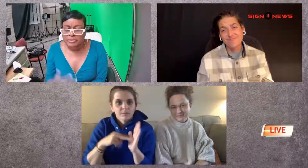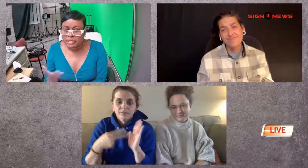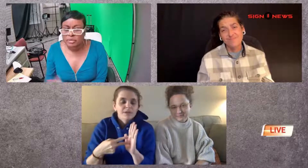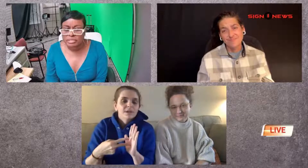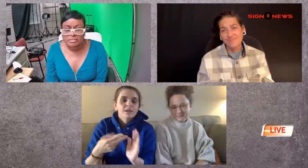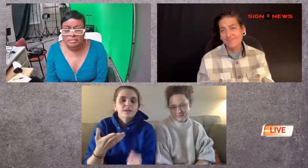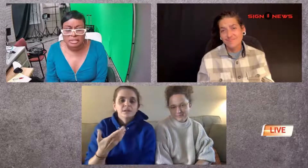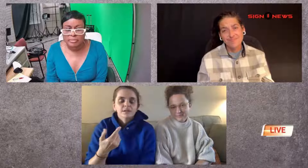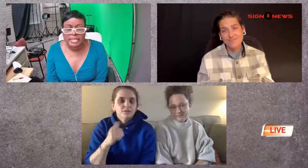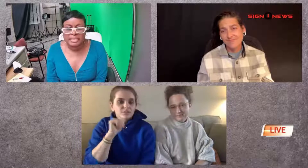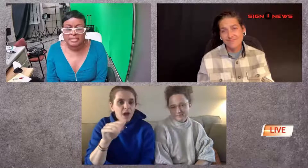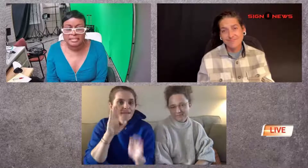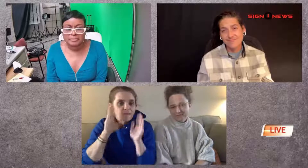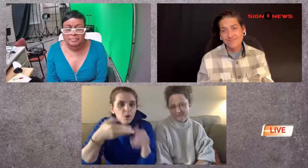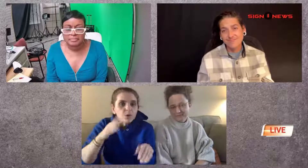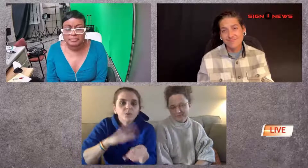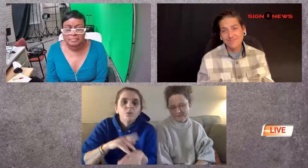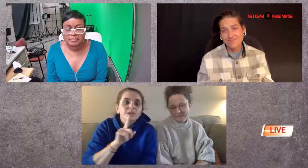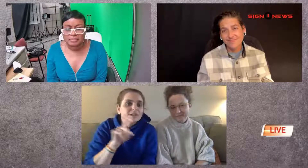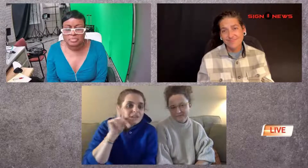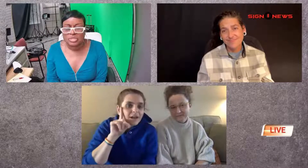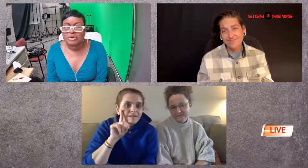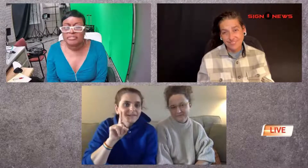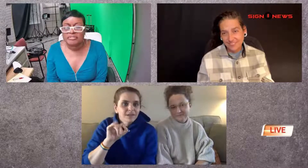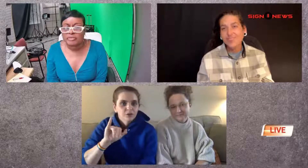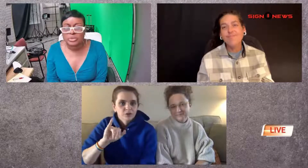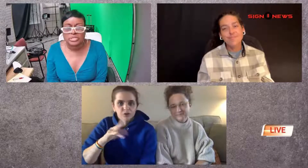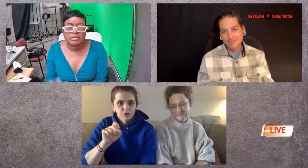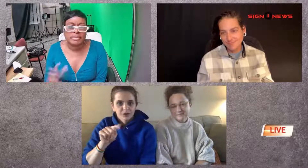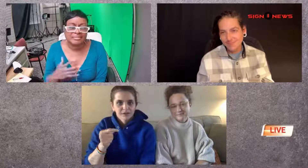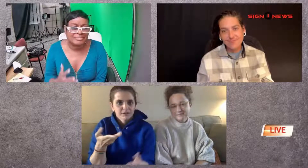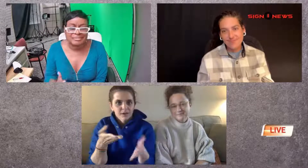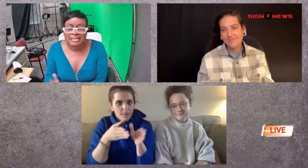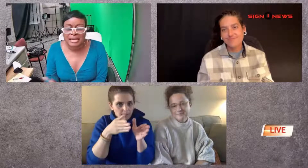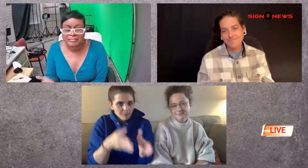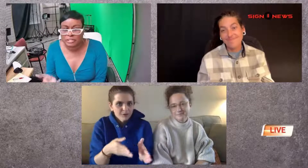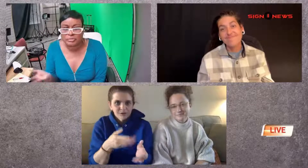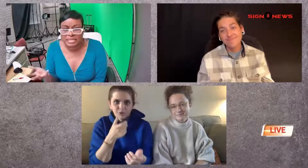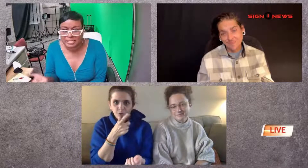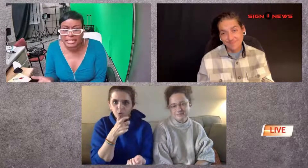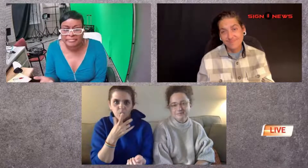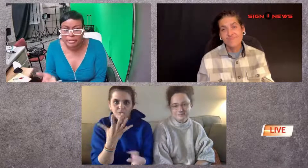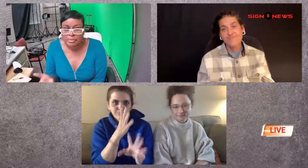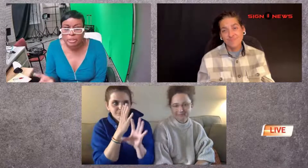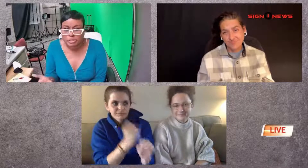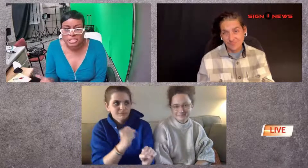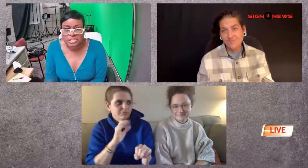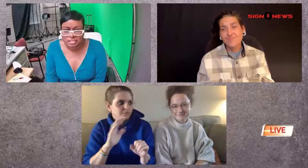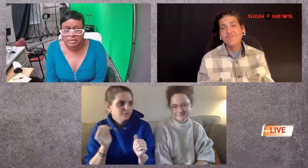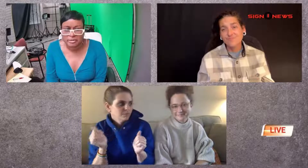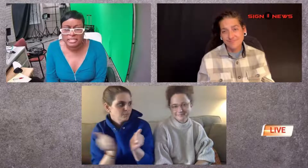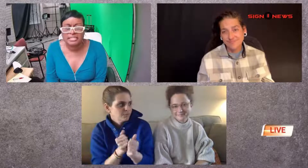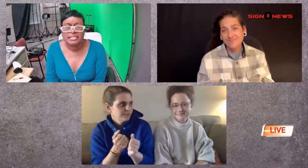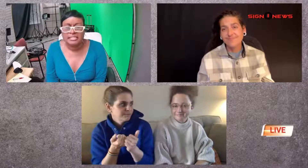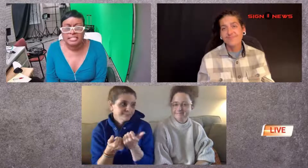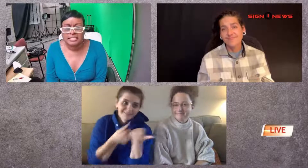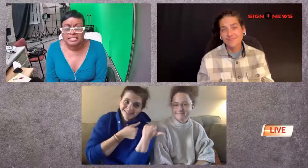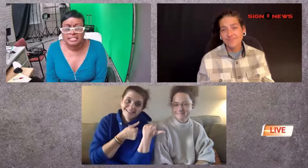is very human, meaning you don't have to focus on being deaf, just being deaf person. You know what